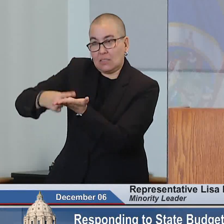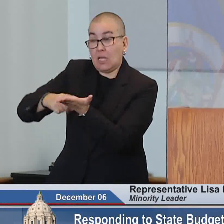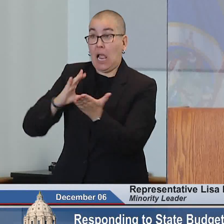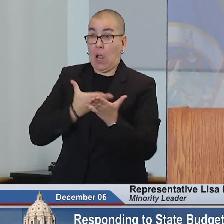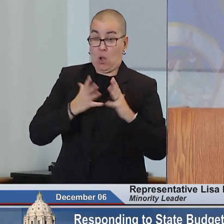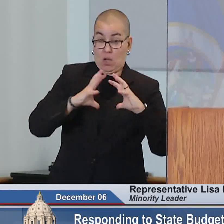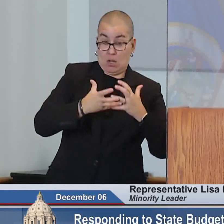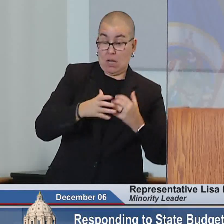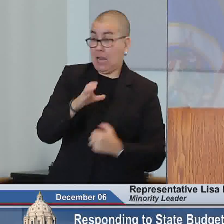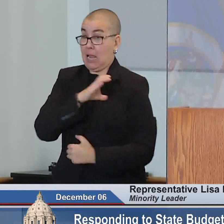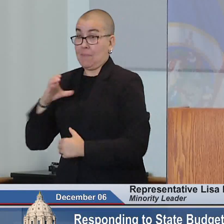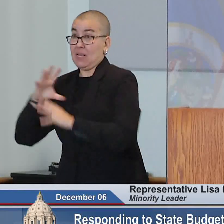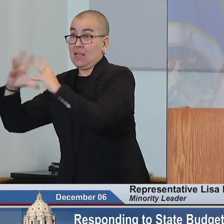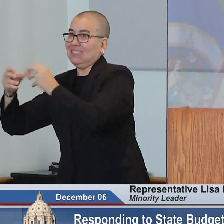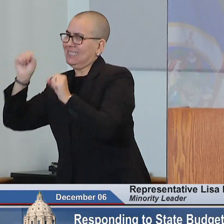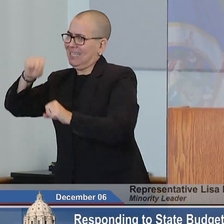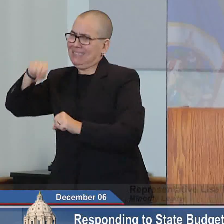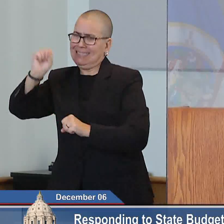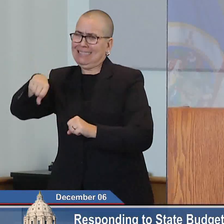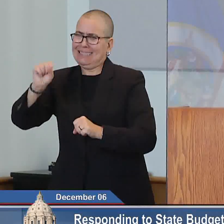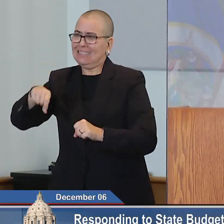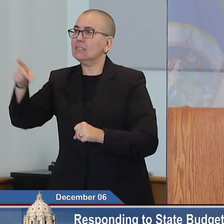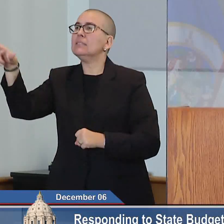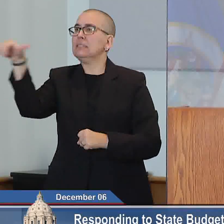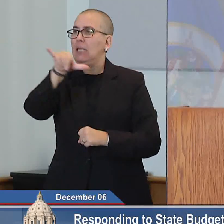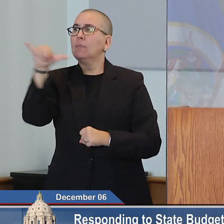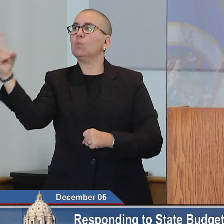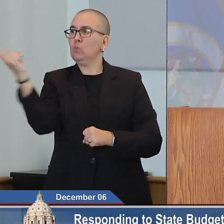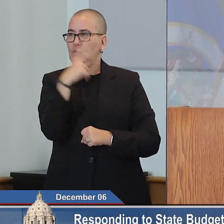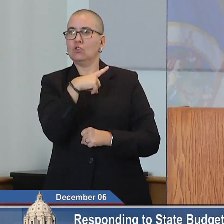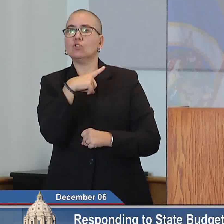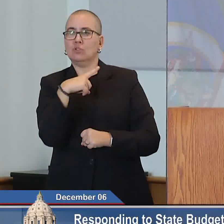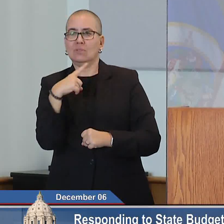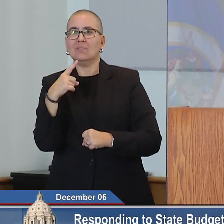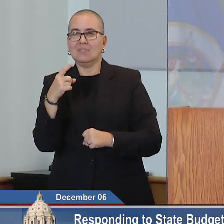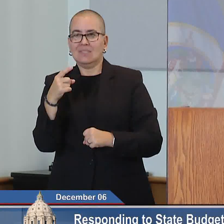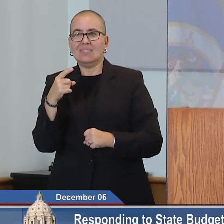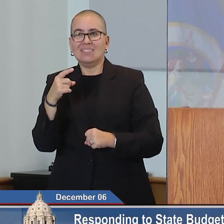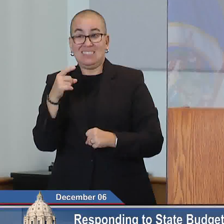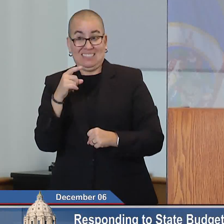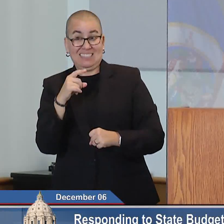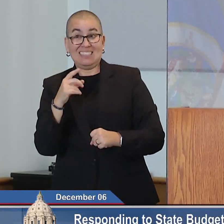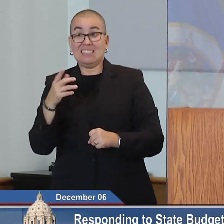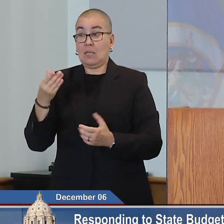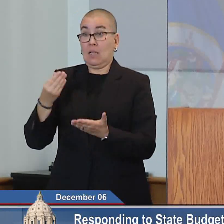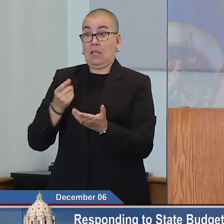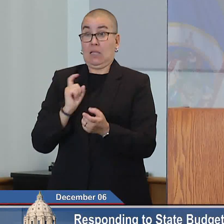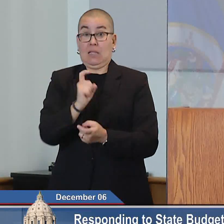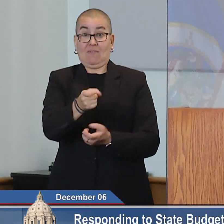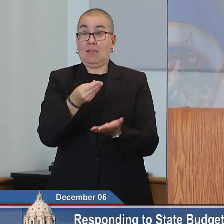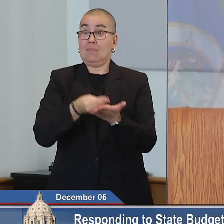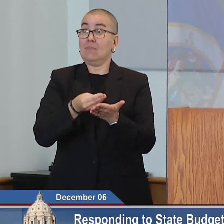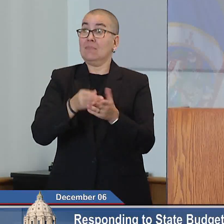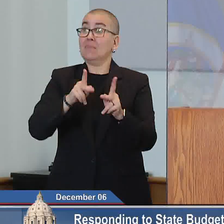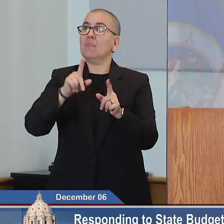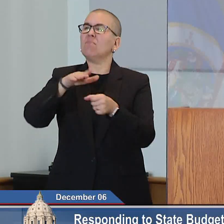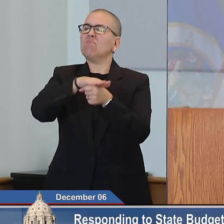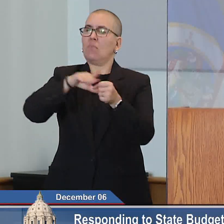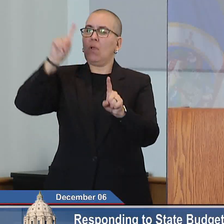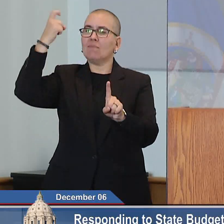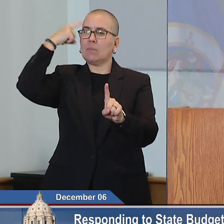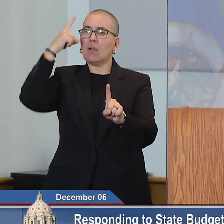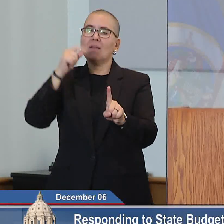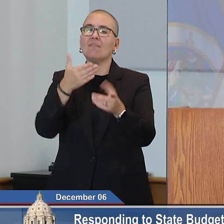I guess my question was similar as far as delivering some money to local governments regarding public safety.